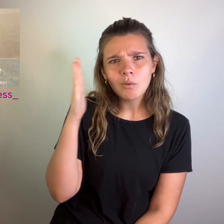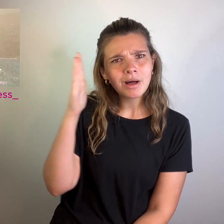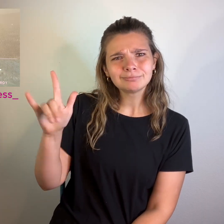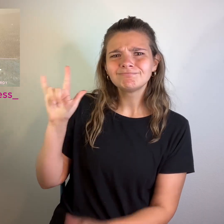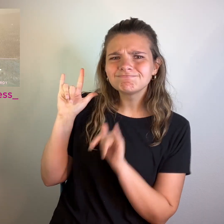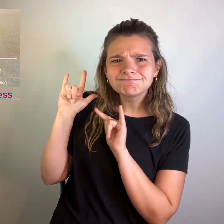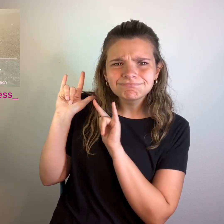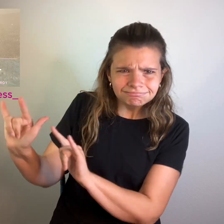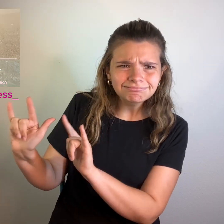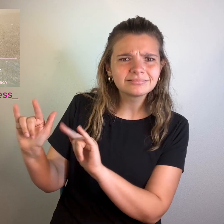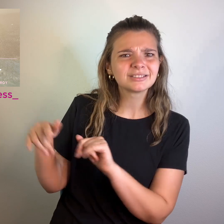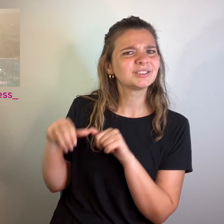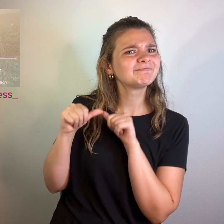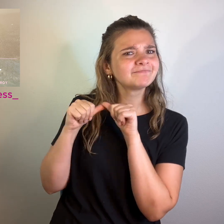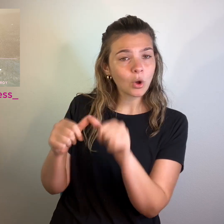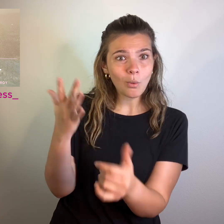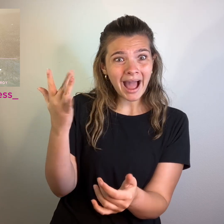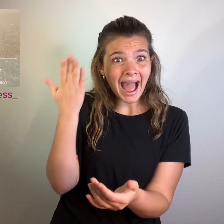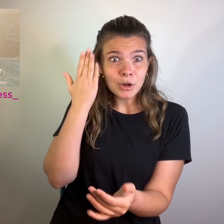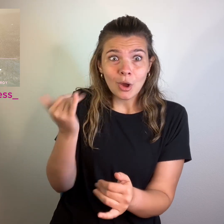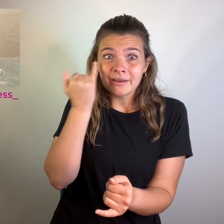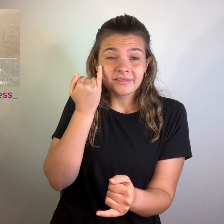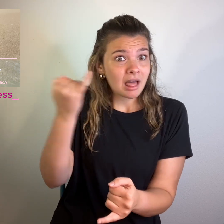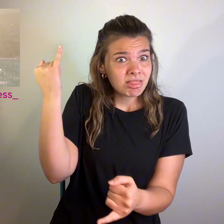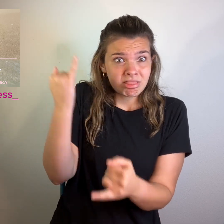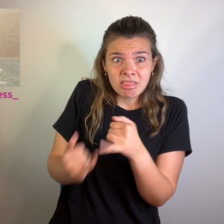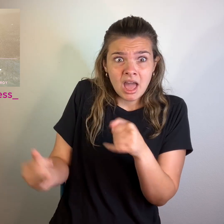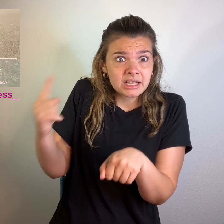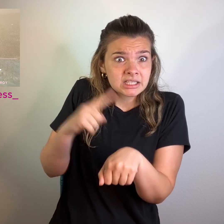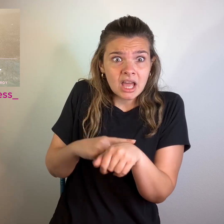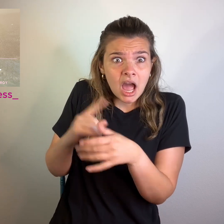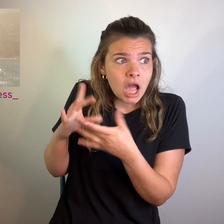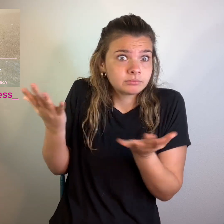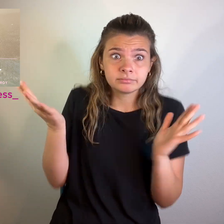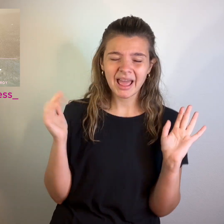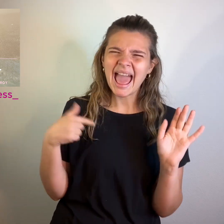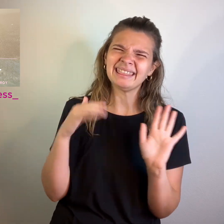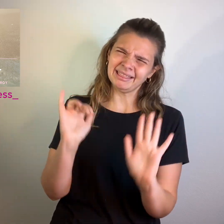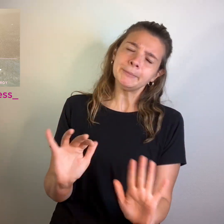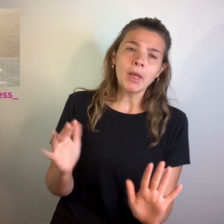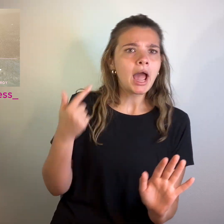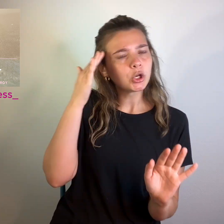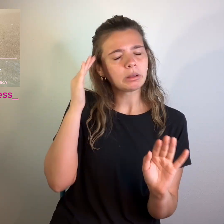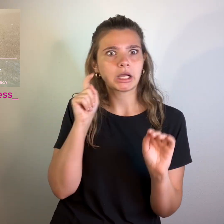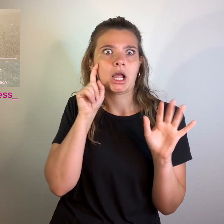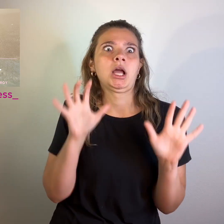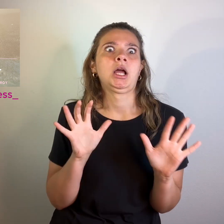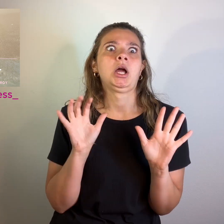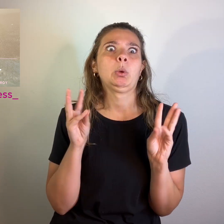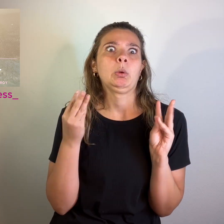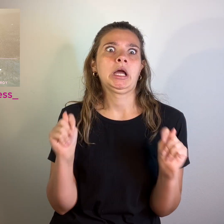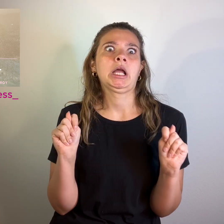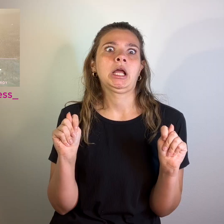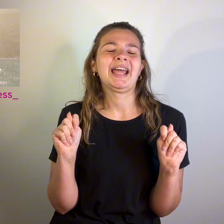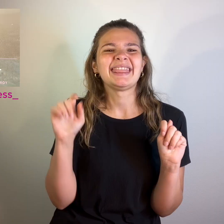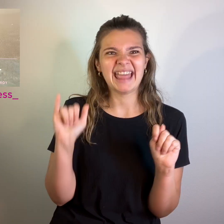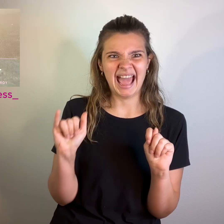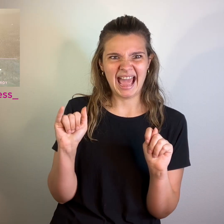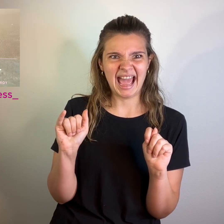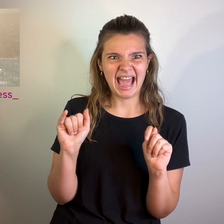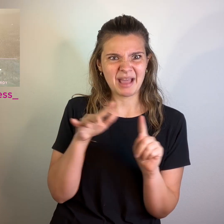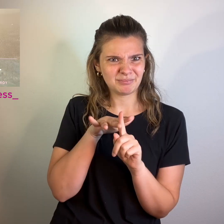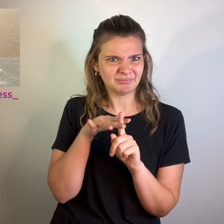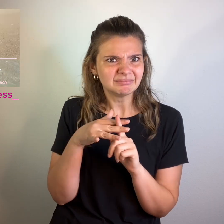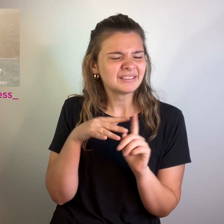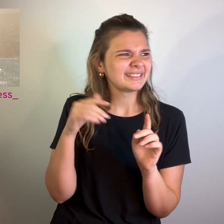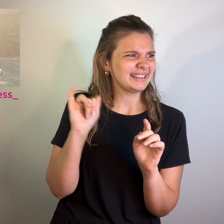because I don't know if that's the last time I'm going to say it. And of course, that's such a like, what kind of way to think? But